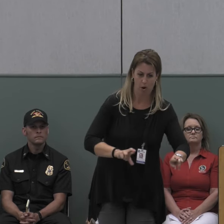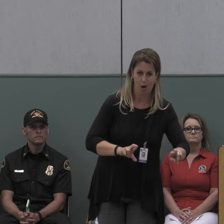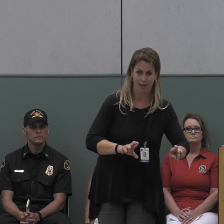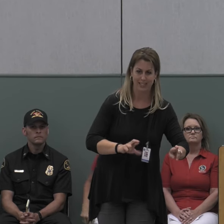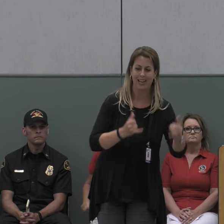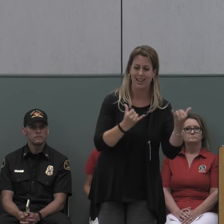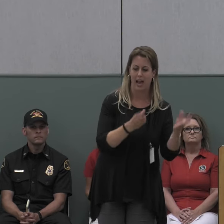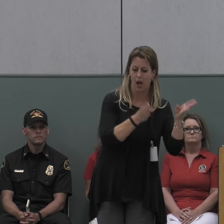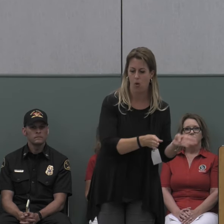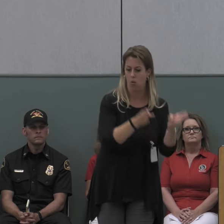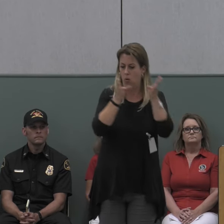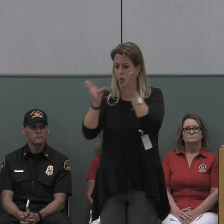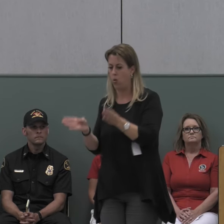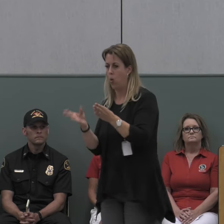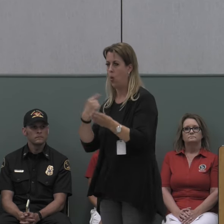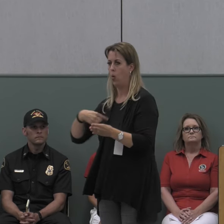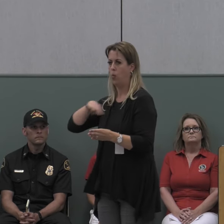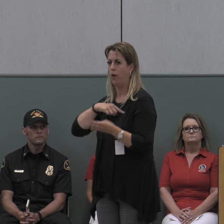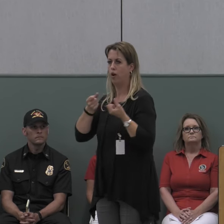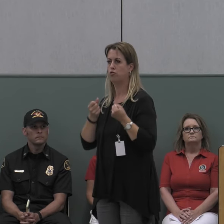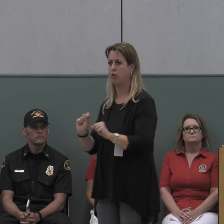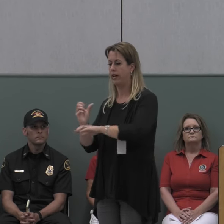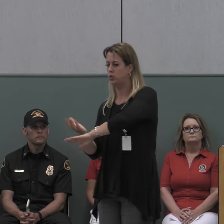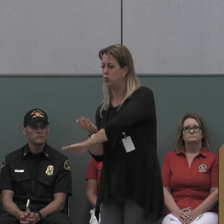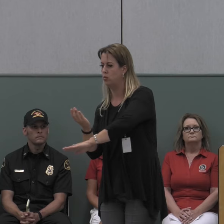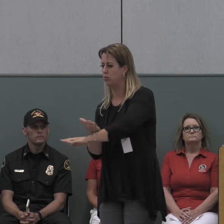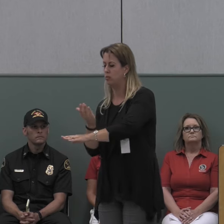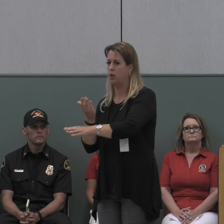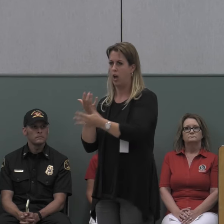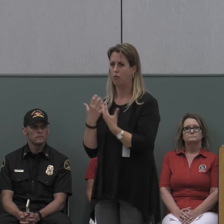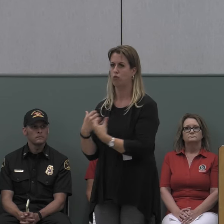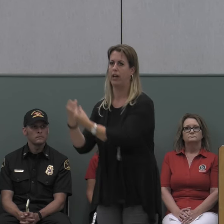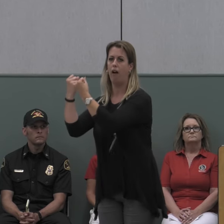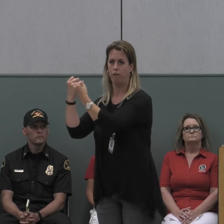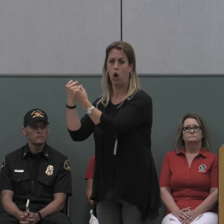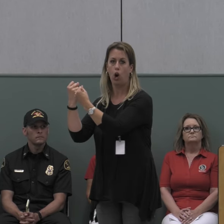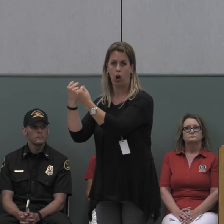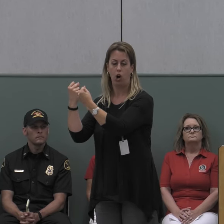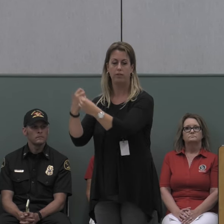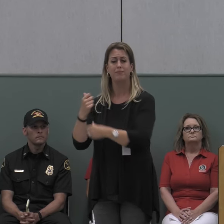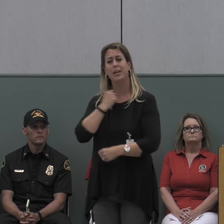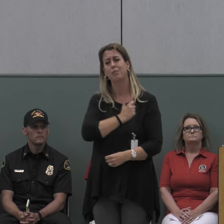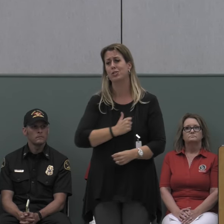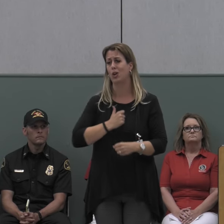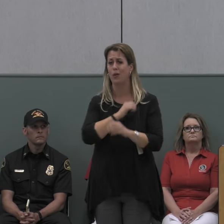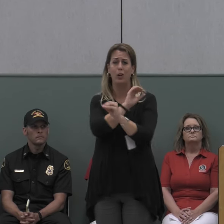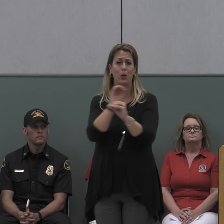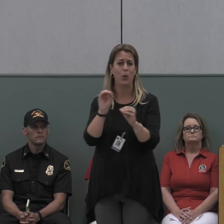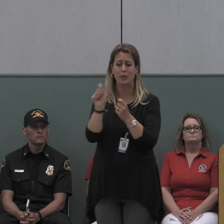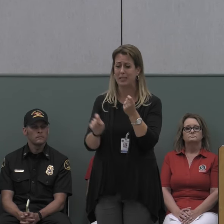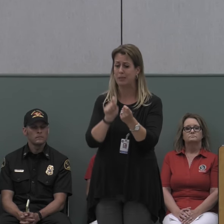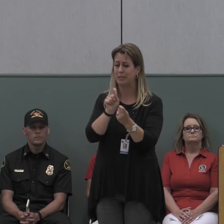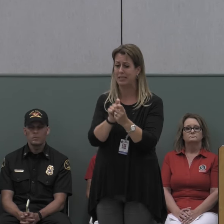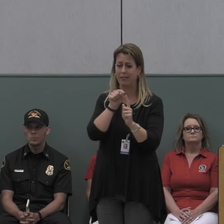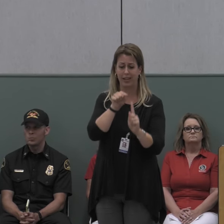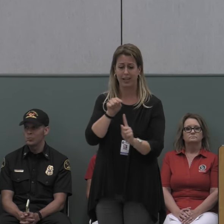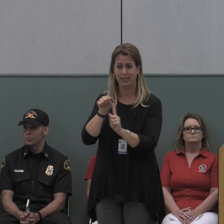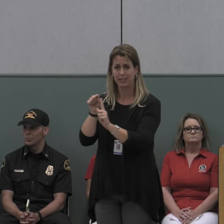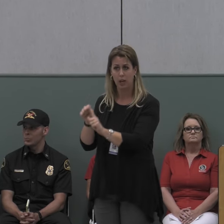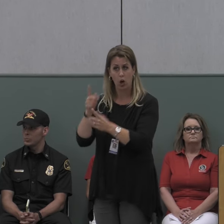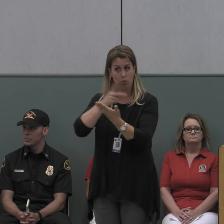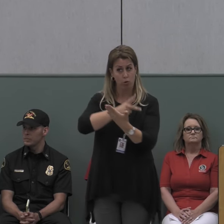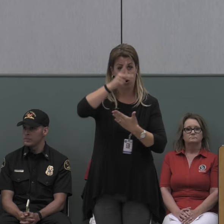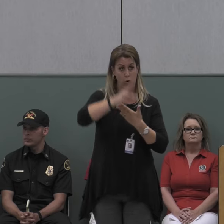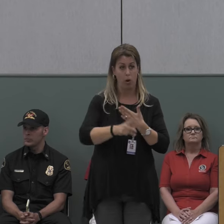phase. While I apologize, I don't have any specifics on the different programs that we will be rolling